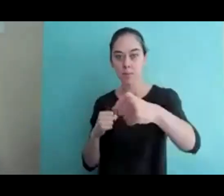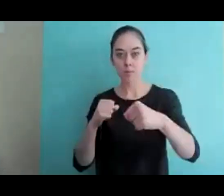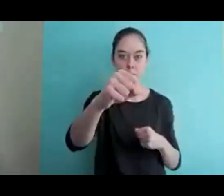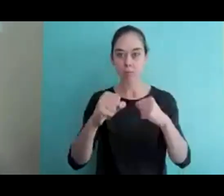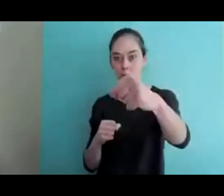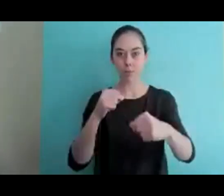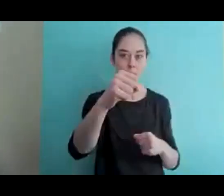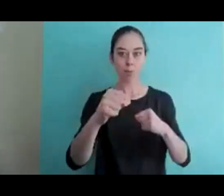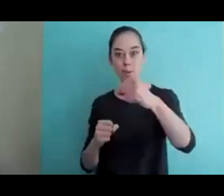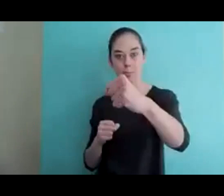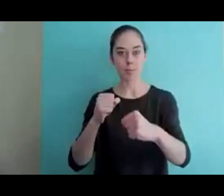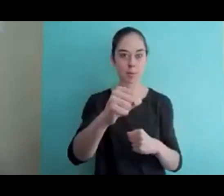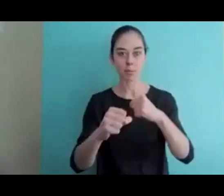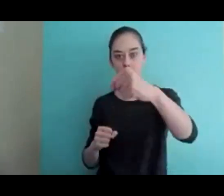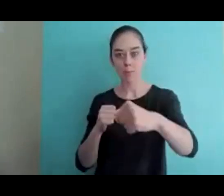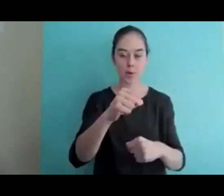Punching out, come on.